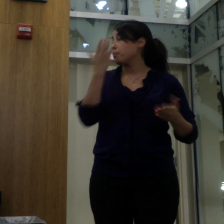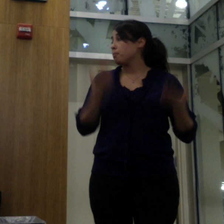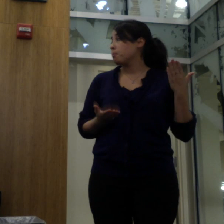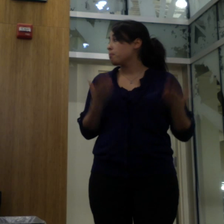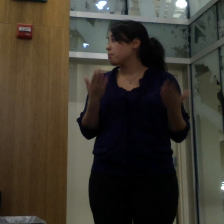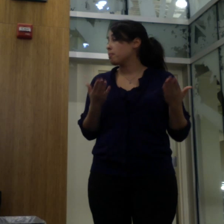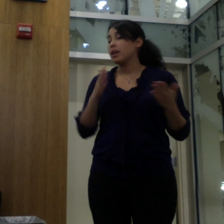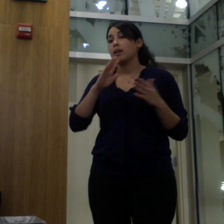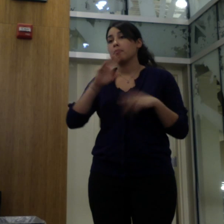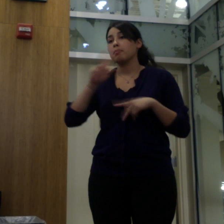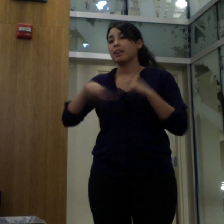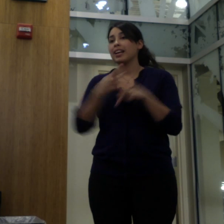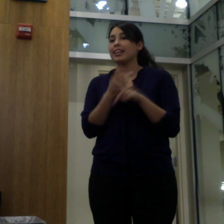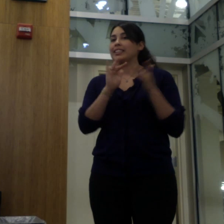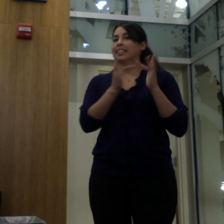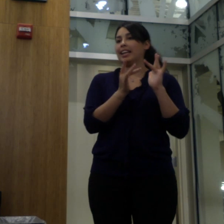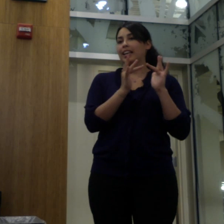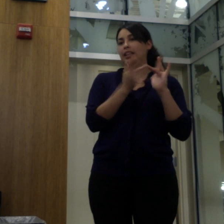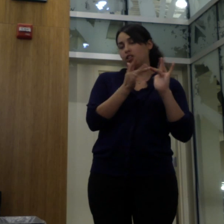some type of cyber situation.